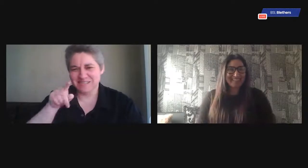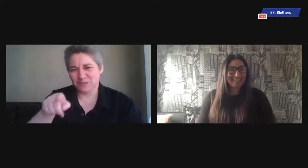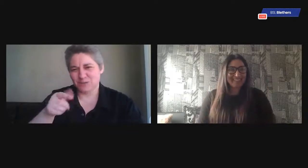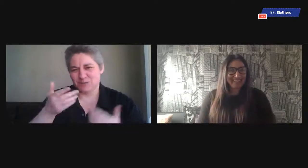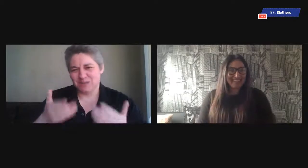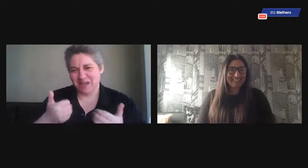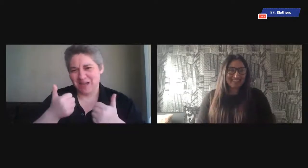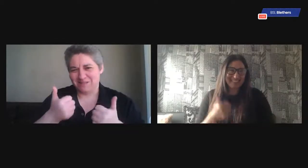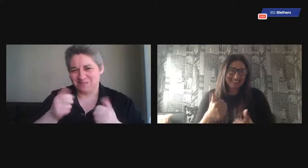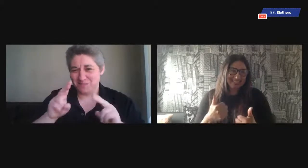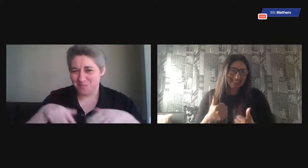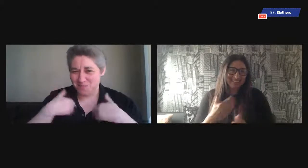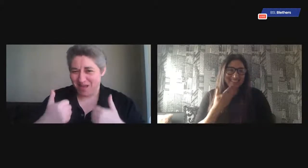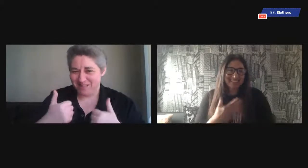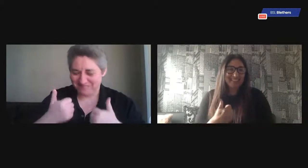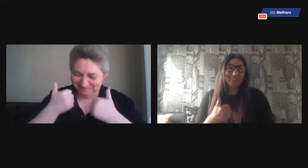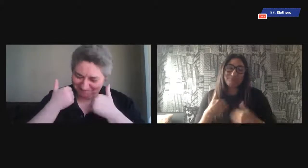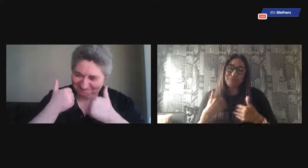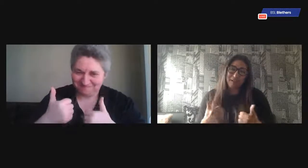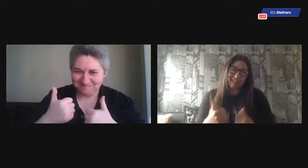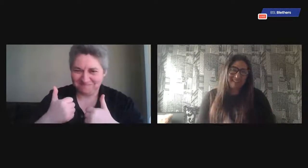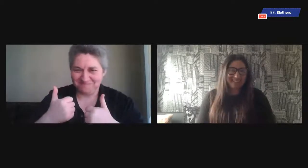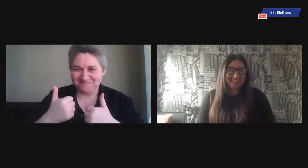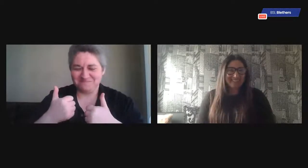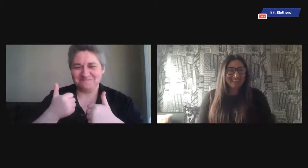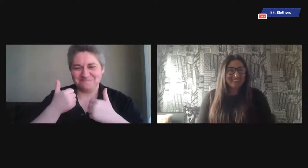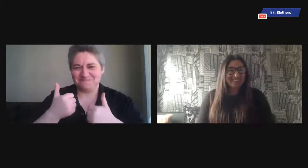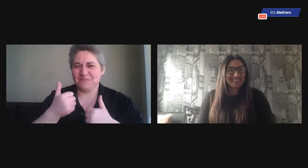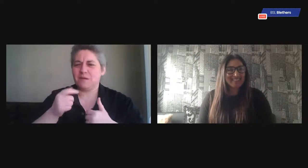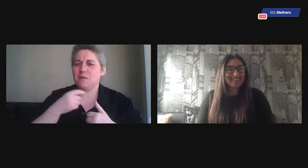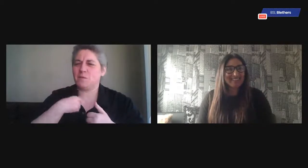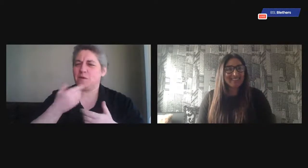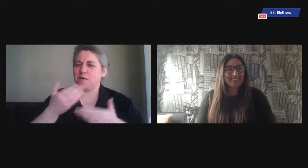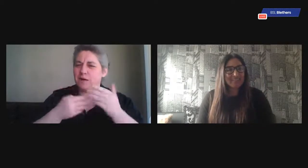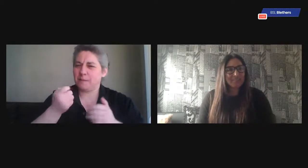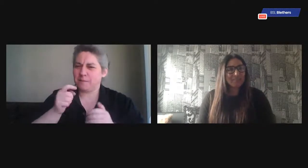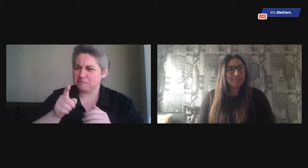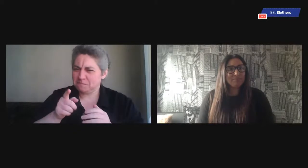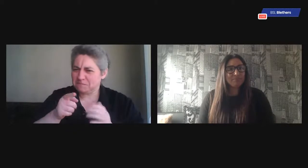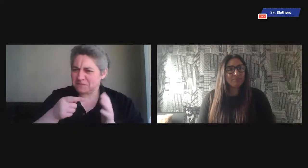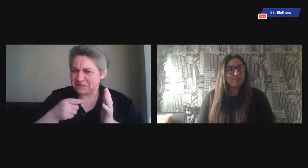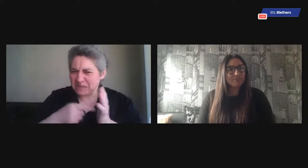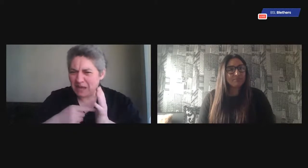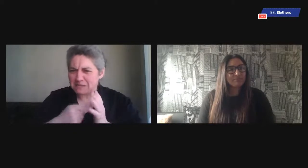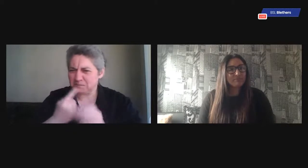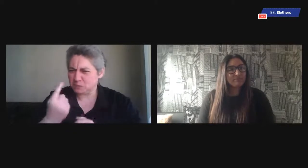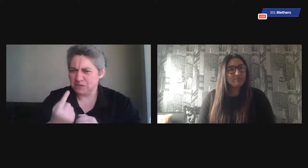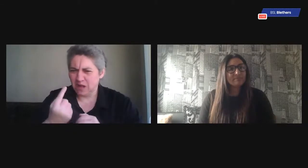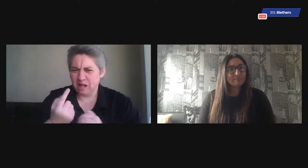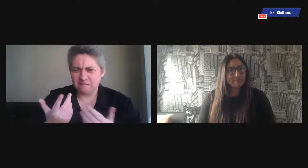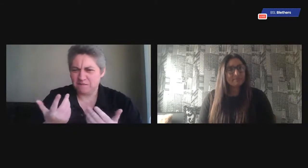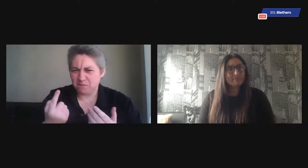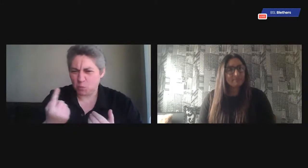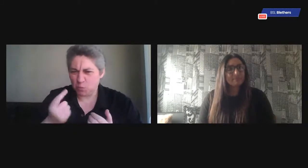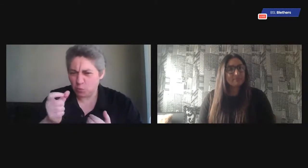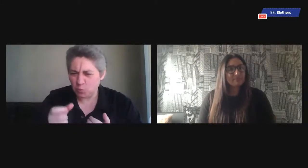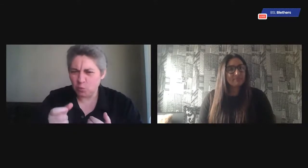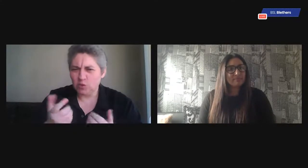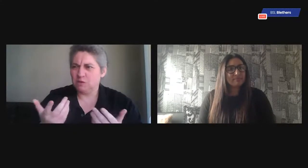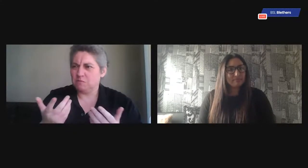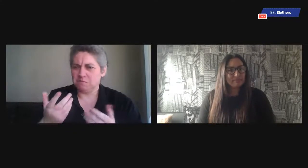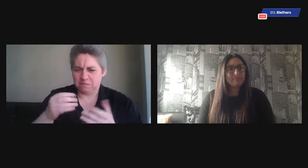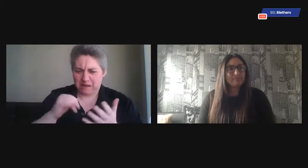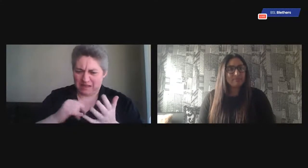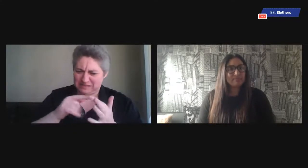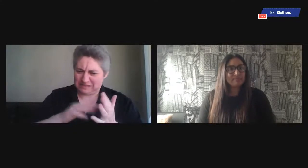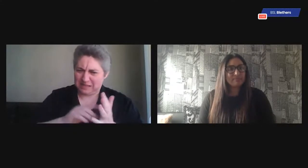Hello, Avro. It's nice to see you, Tasman. Thank you. I'm well. Thank you for asking. Could you tell me, Tasman, a wee bit